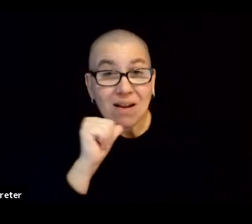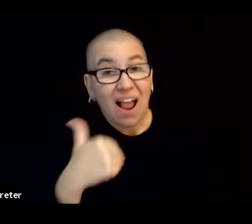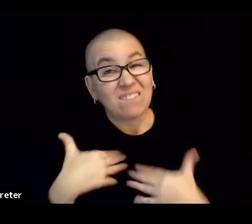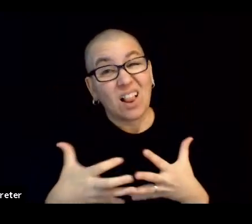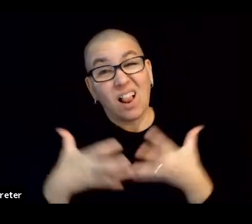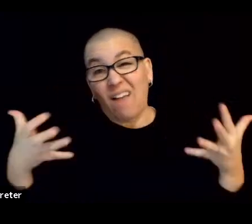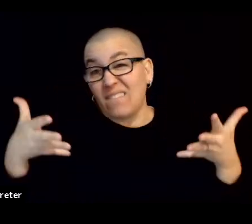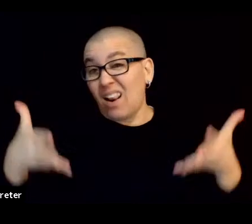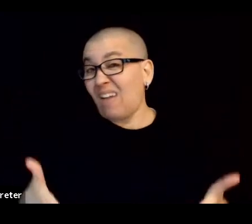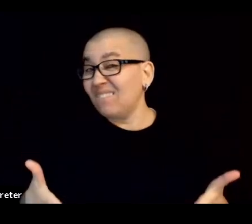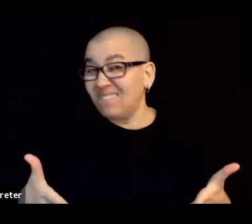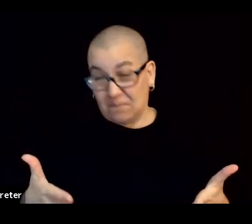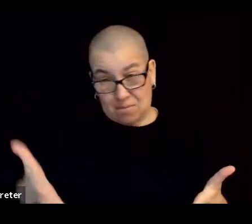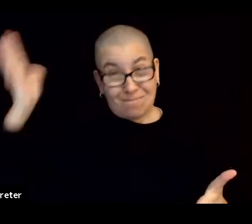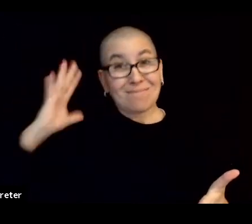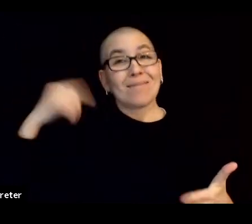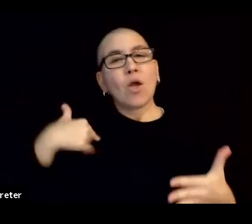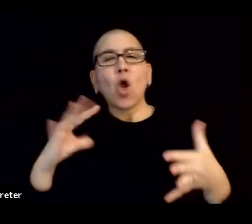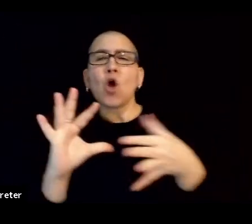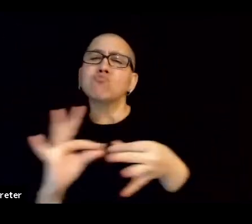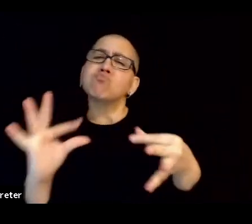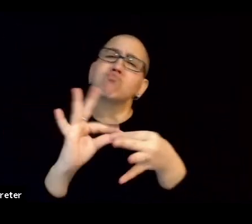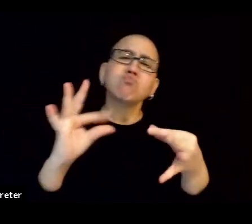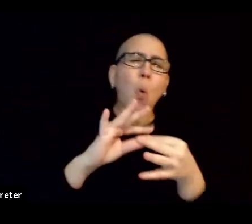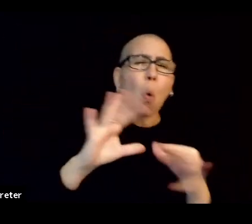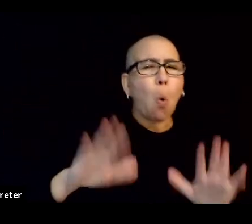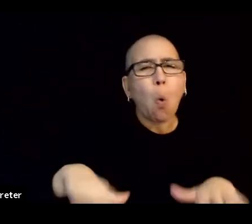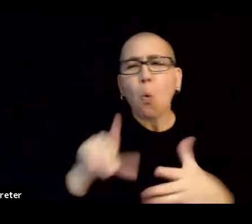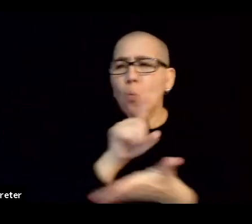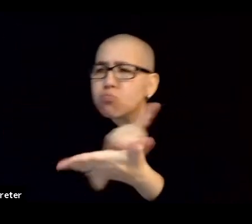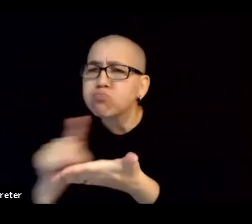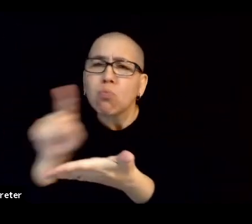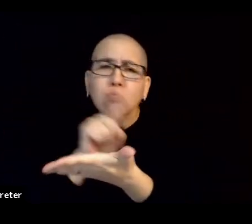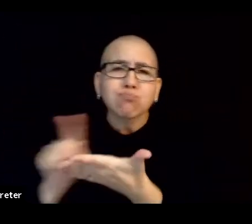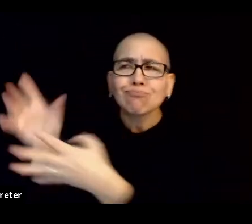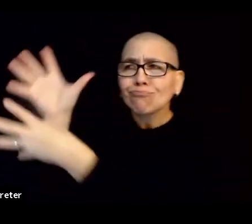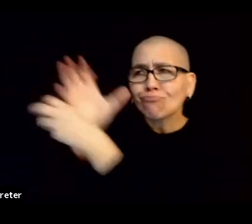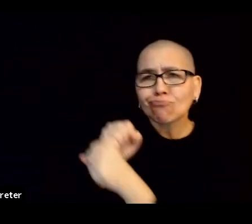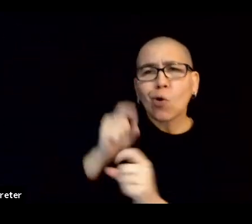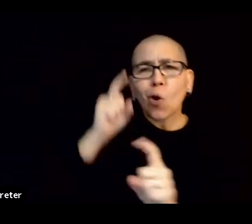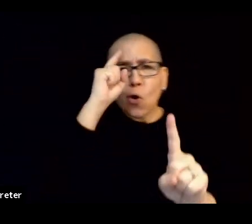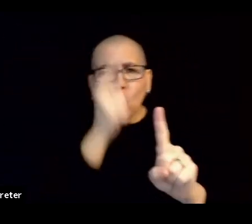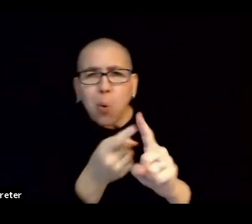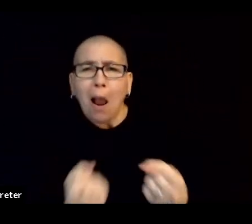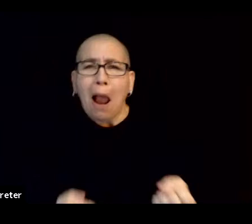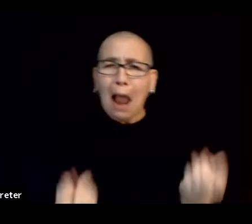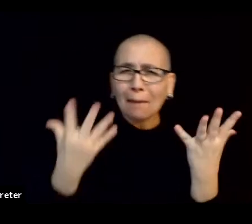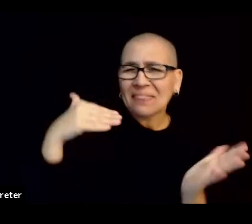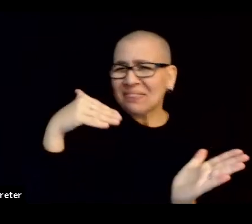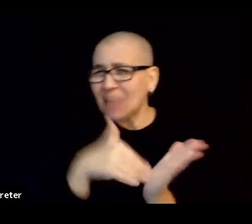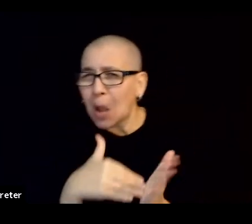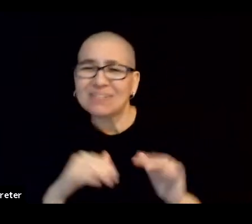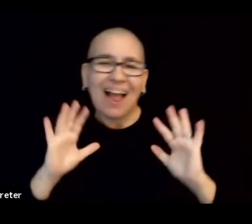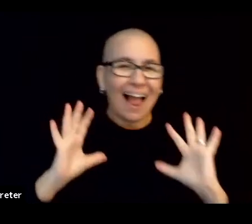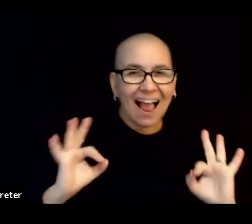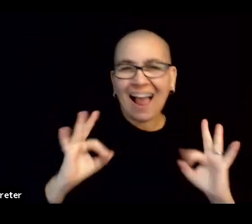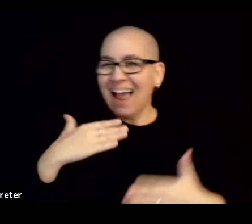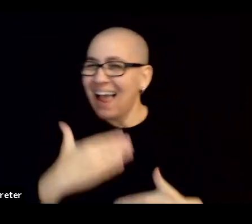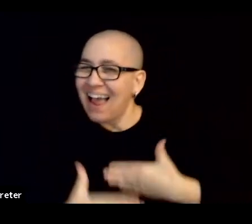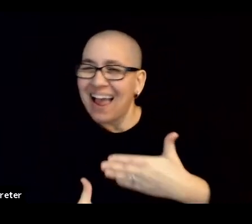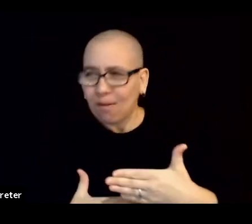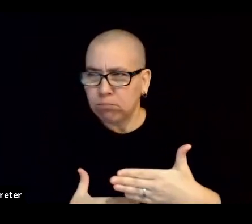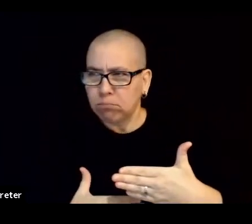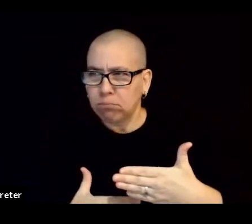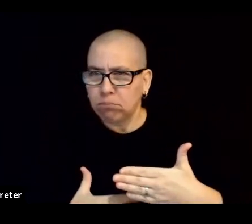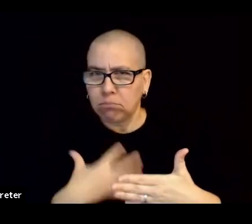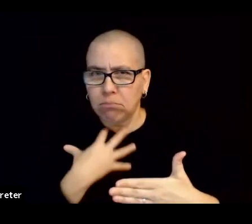to 60 or more thousand per day in Minnesota. And the same thing will happen with the vaccination process. Tomorrow we'll open